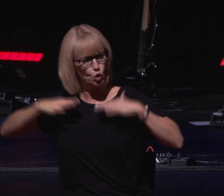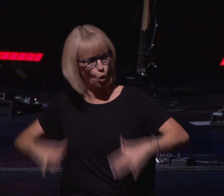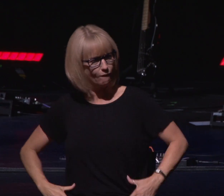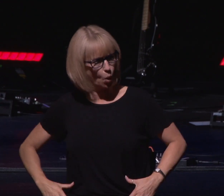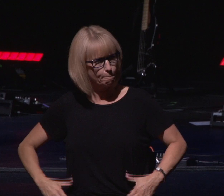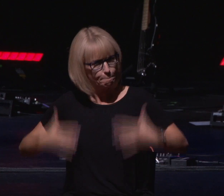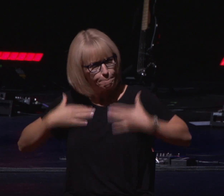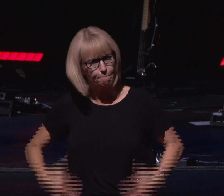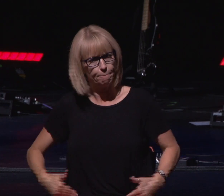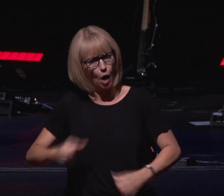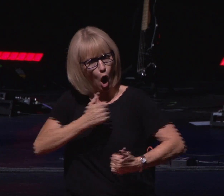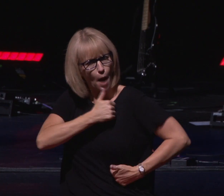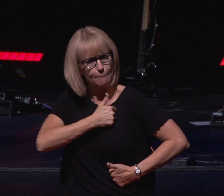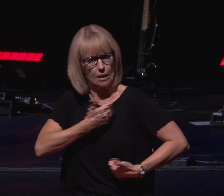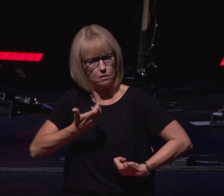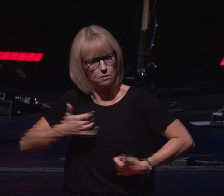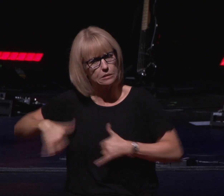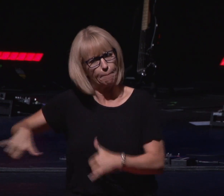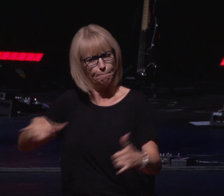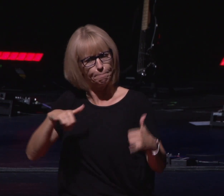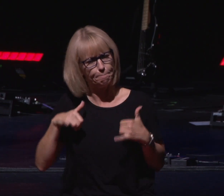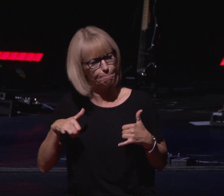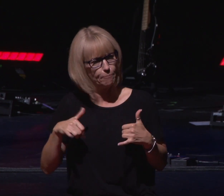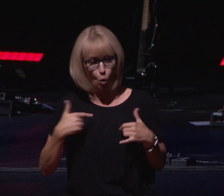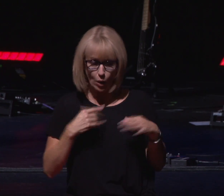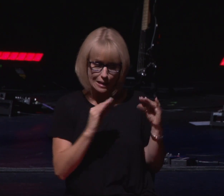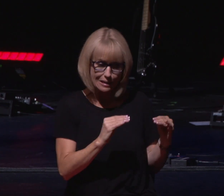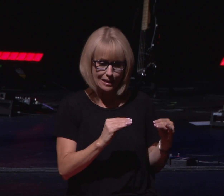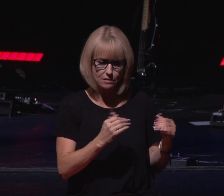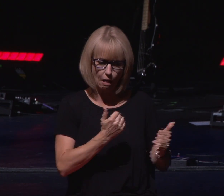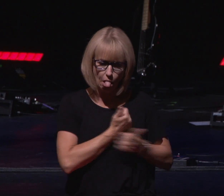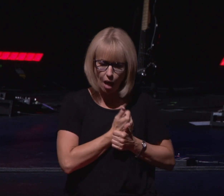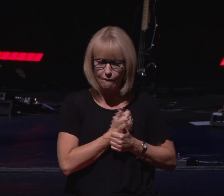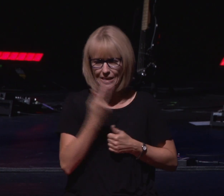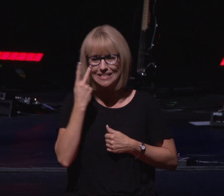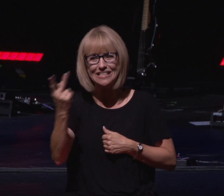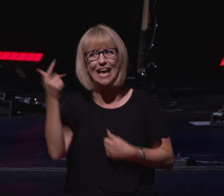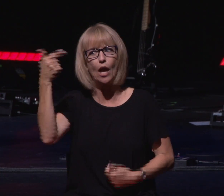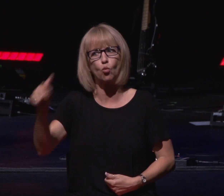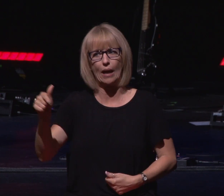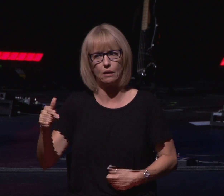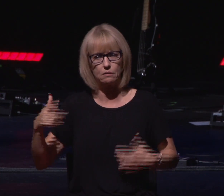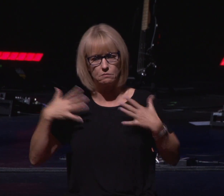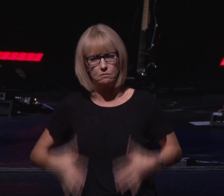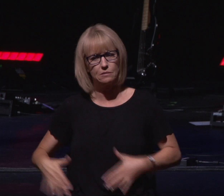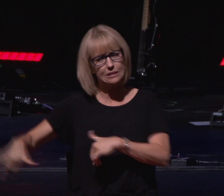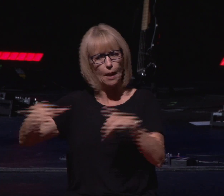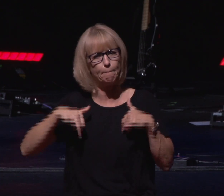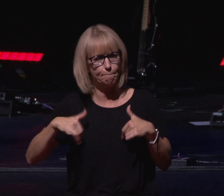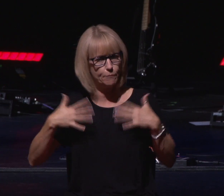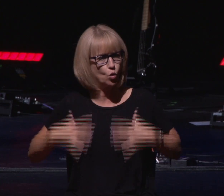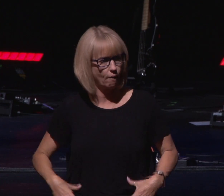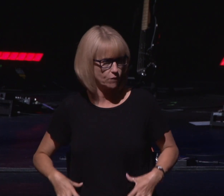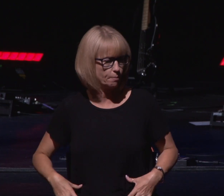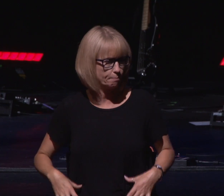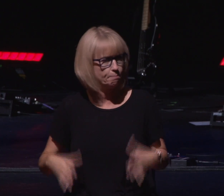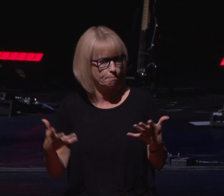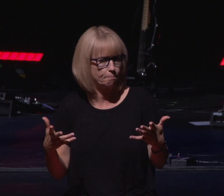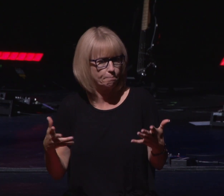So that's the word we teach our family, love and see green. That's it.